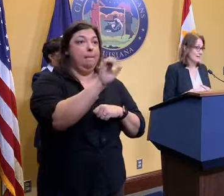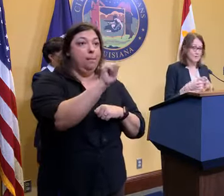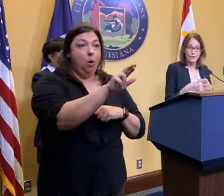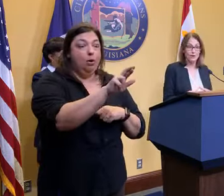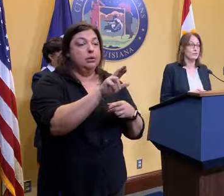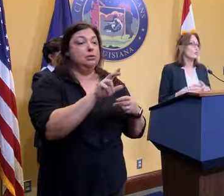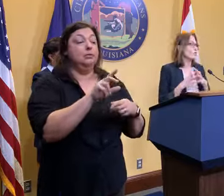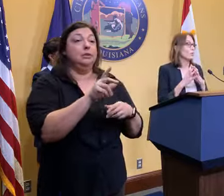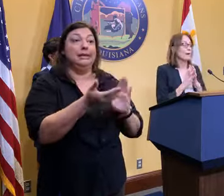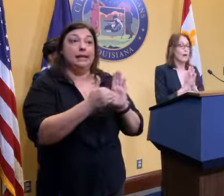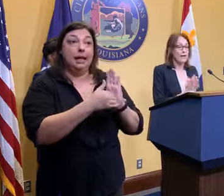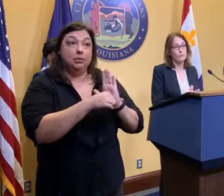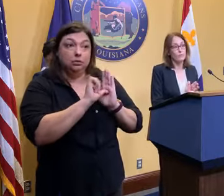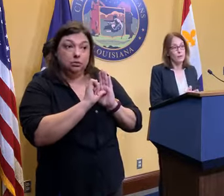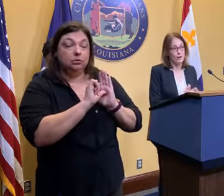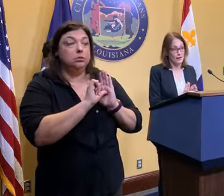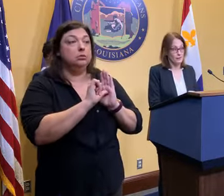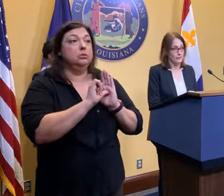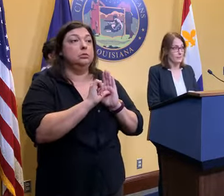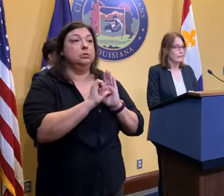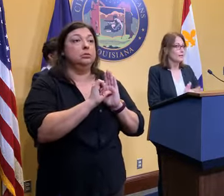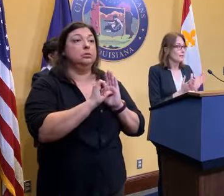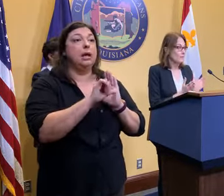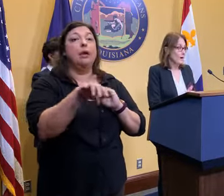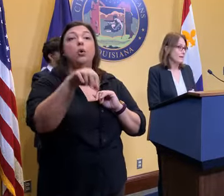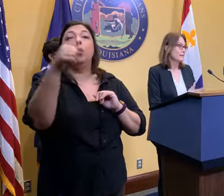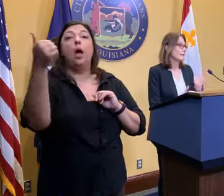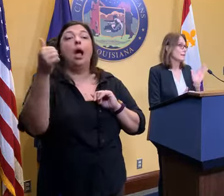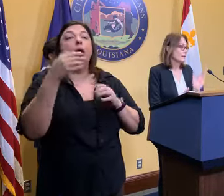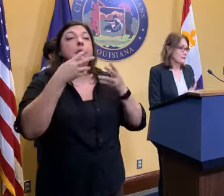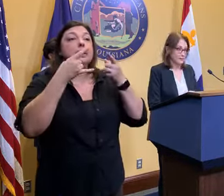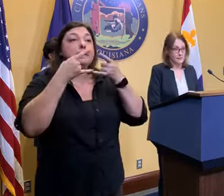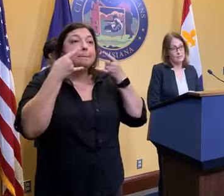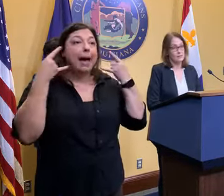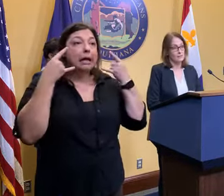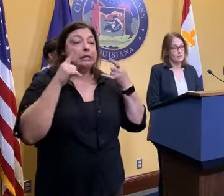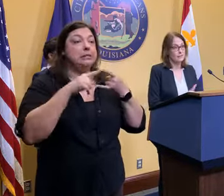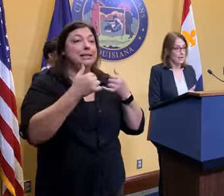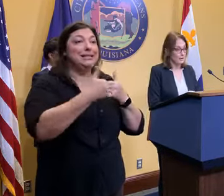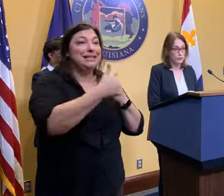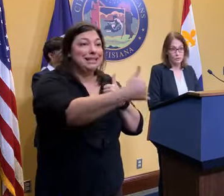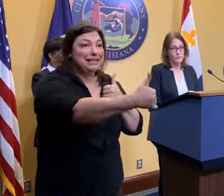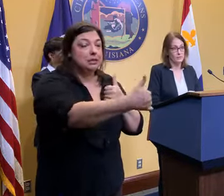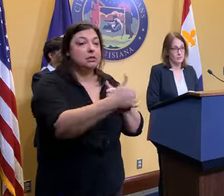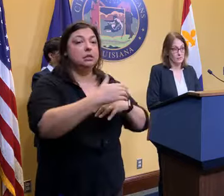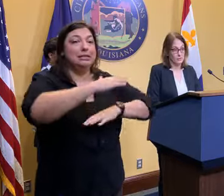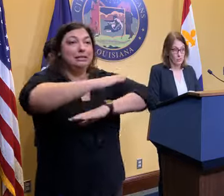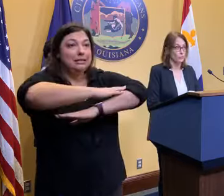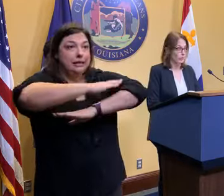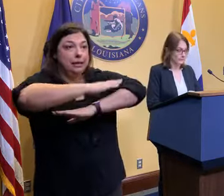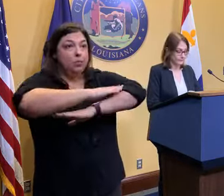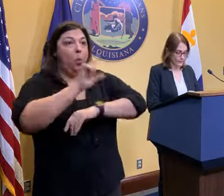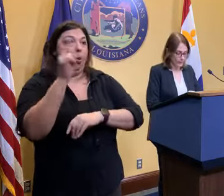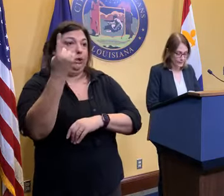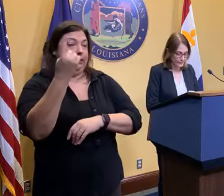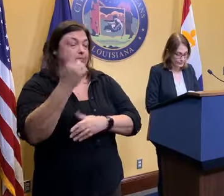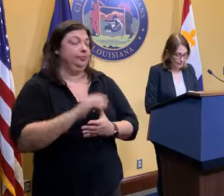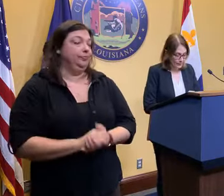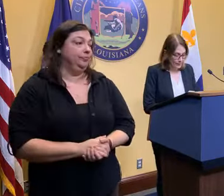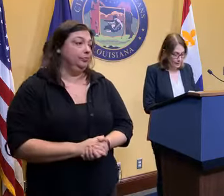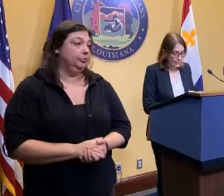again, in bars, just like everywhere else, mask, distance, table service only,